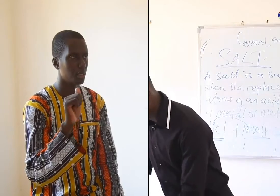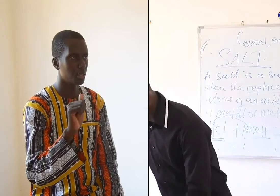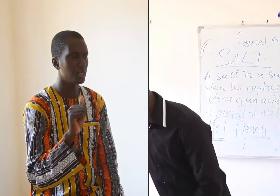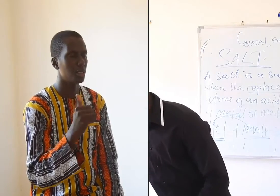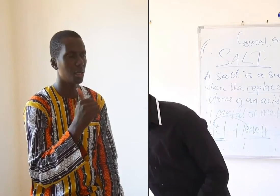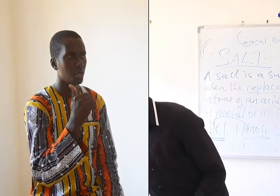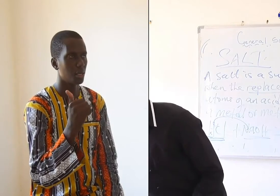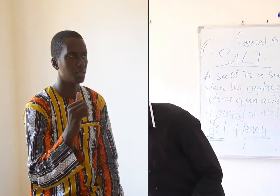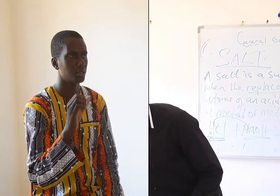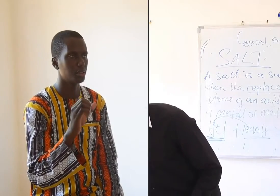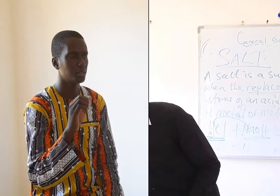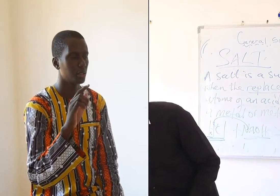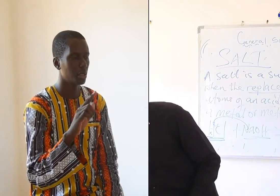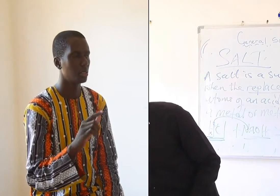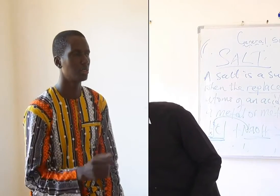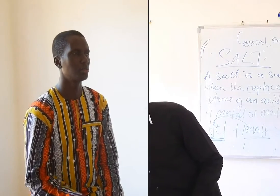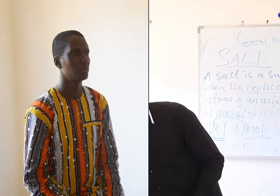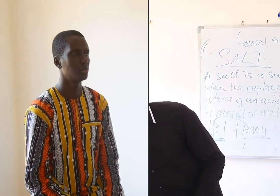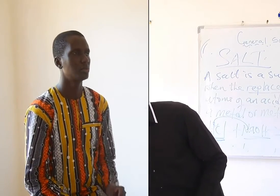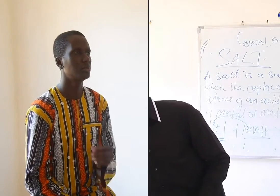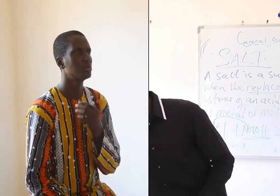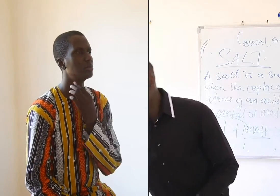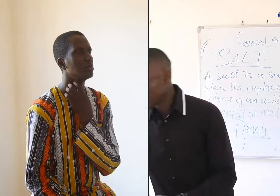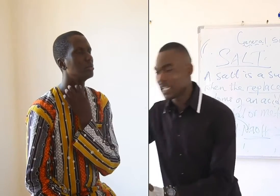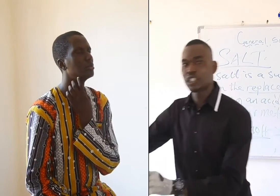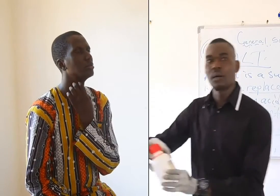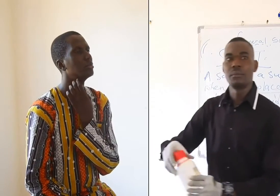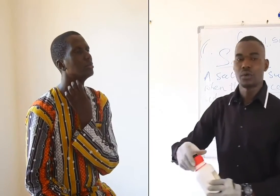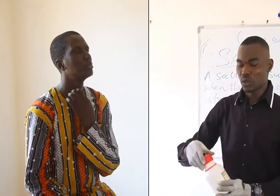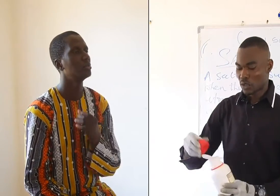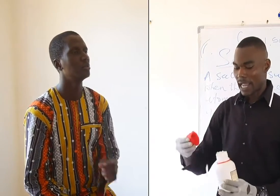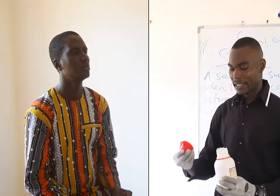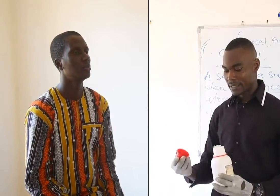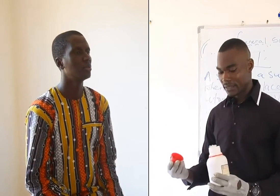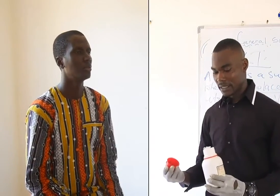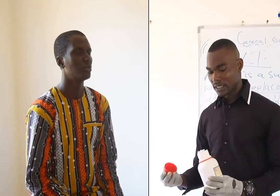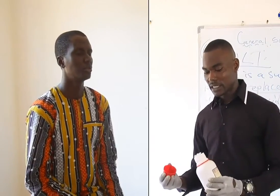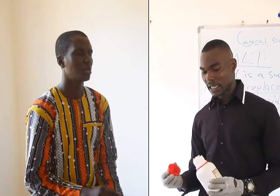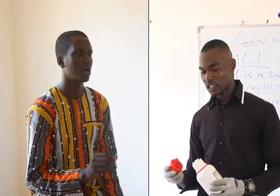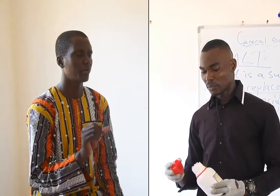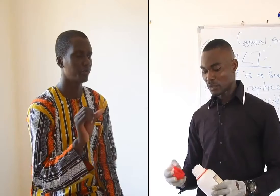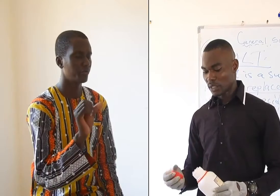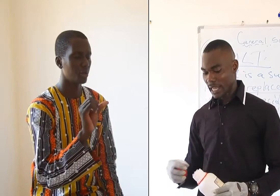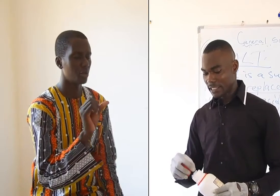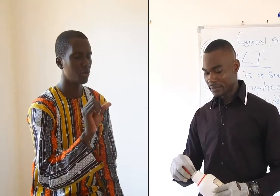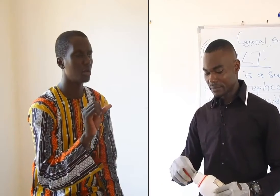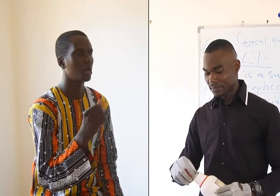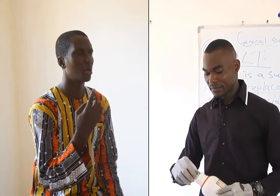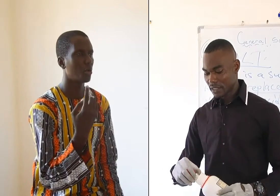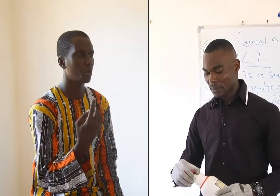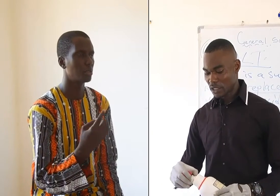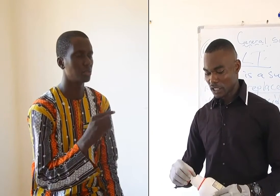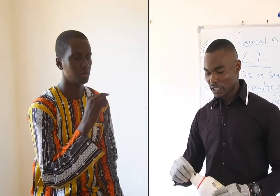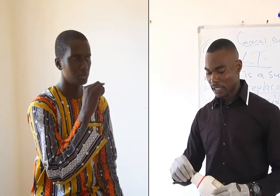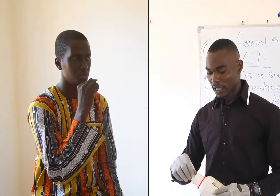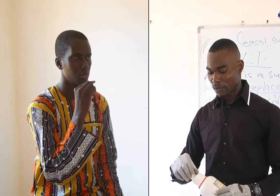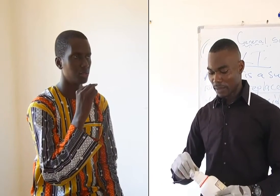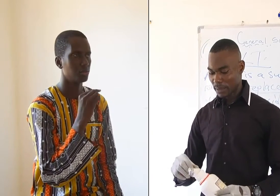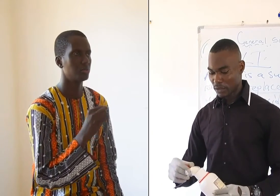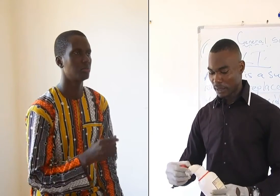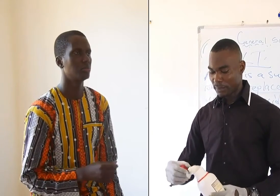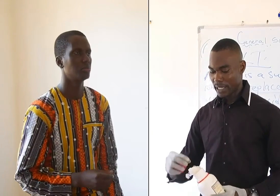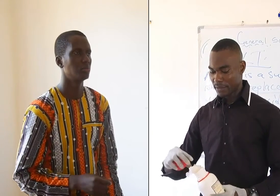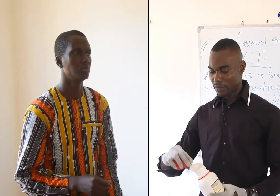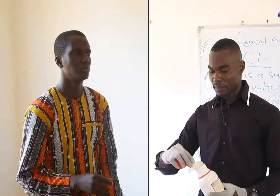here. We have sodium, or rather calcium chloride. This is calcium chloride. Let me just take